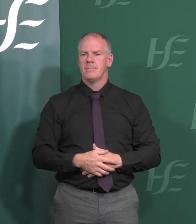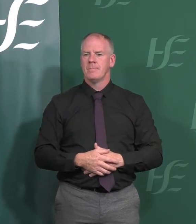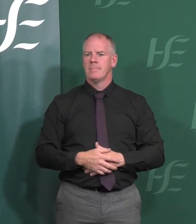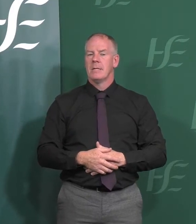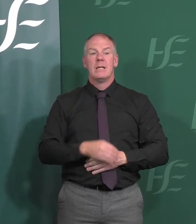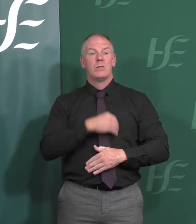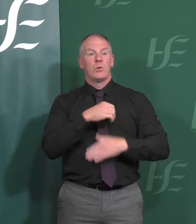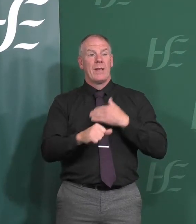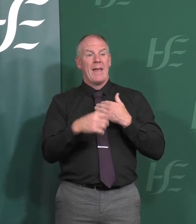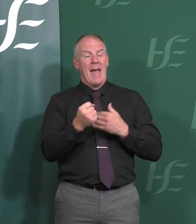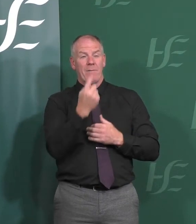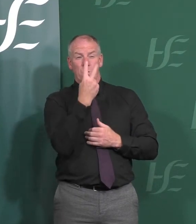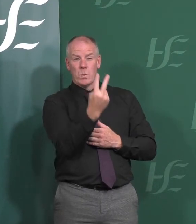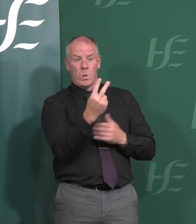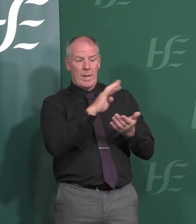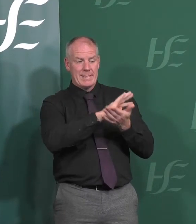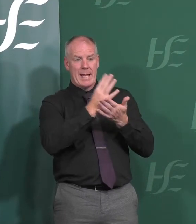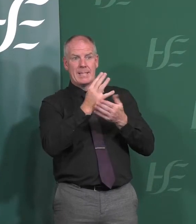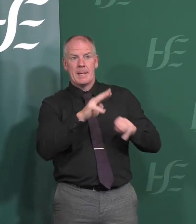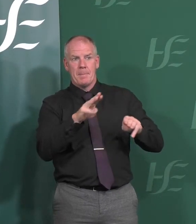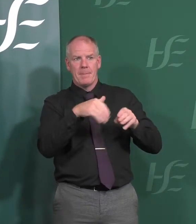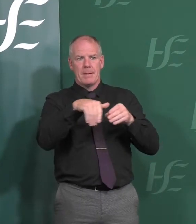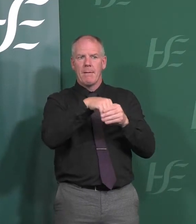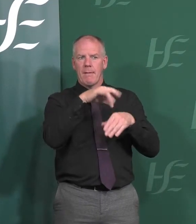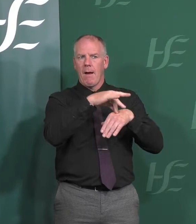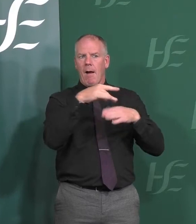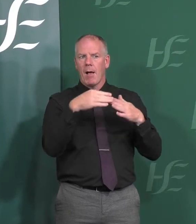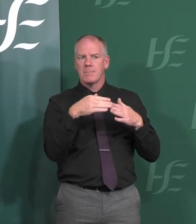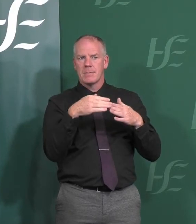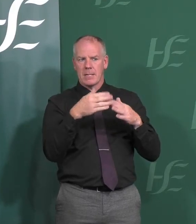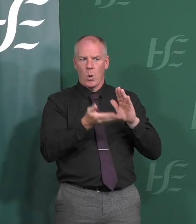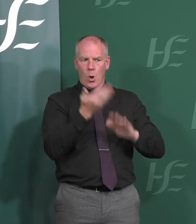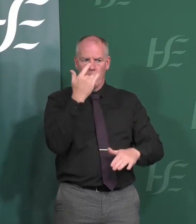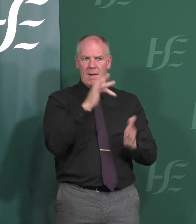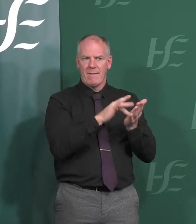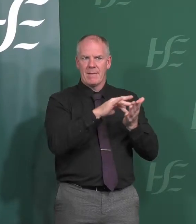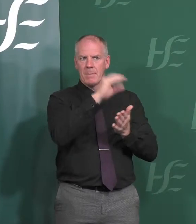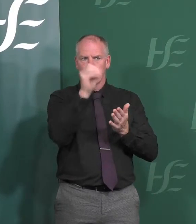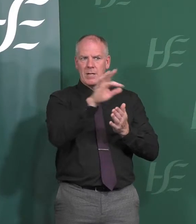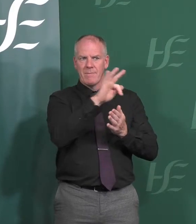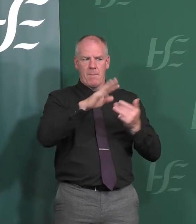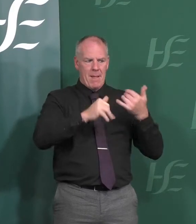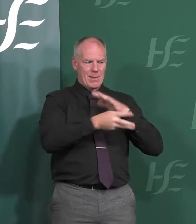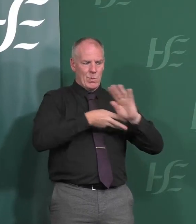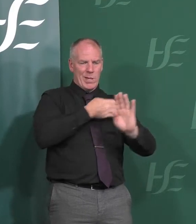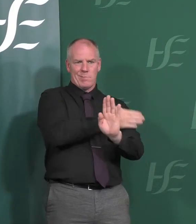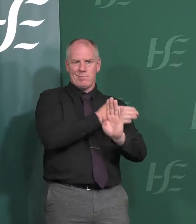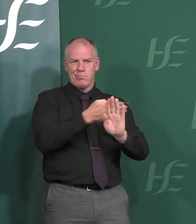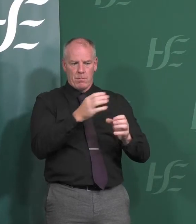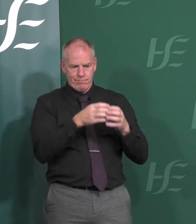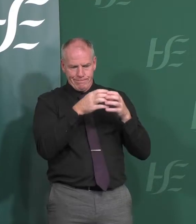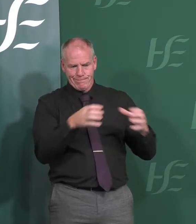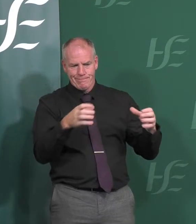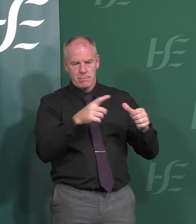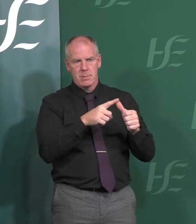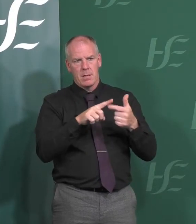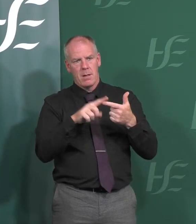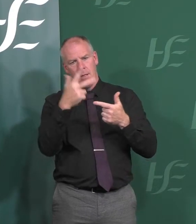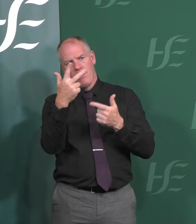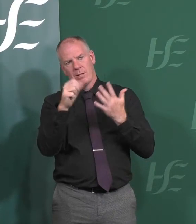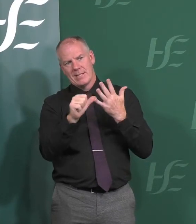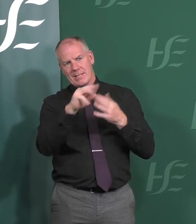Today, we're now at 219 people in hospital, which is up 15% on the same day last week. We had 36 people